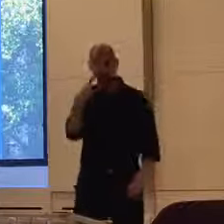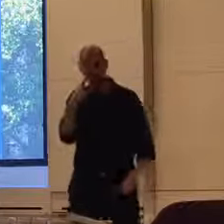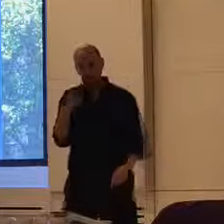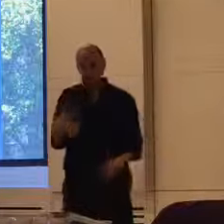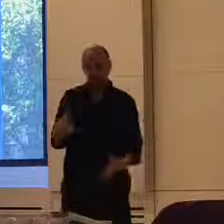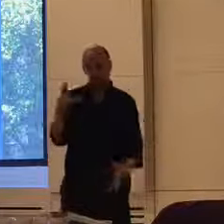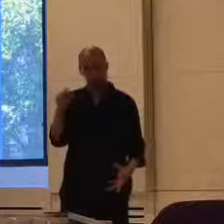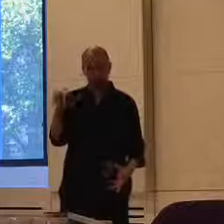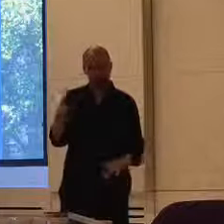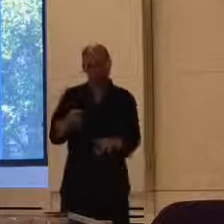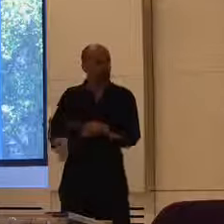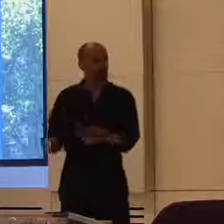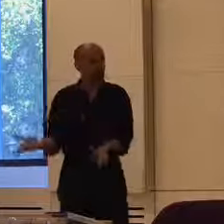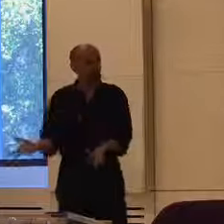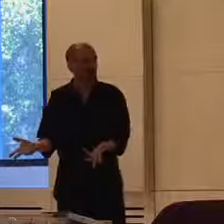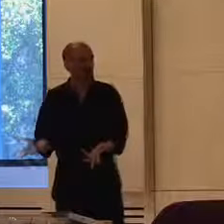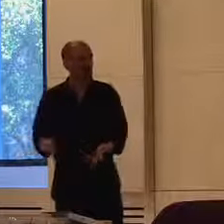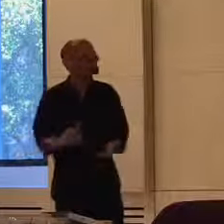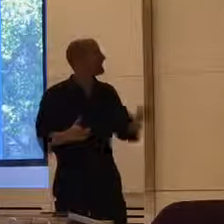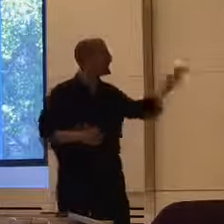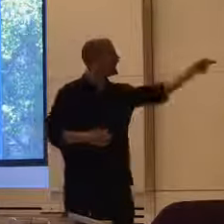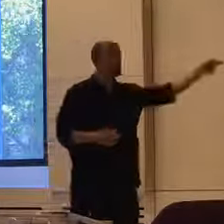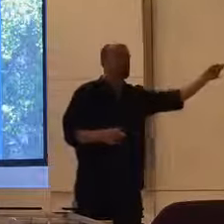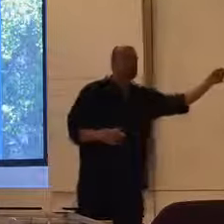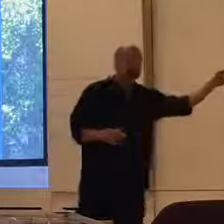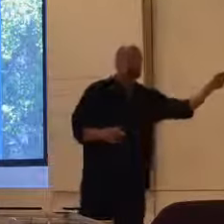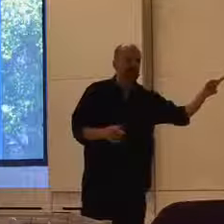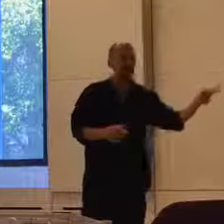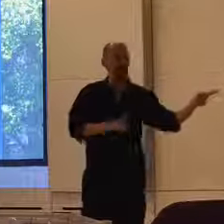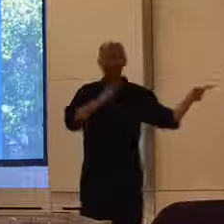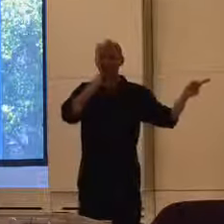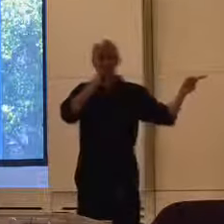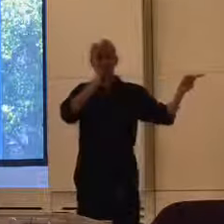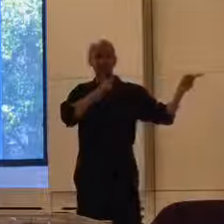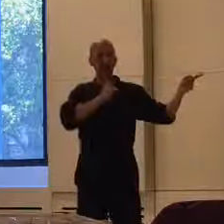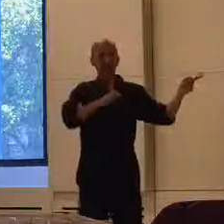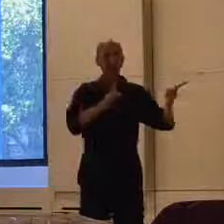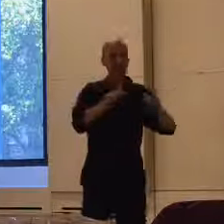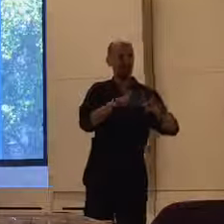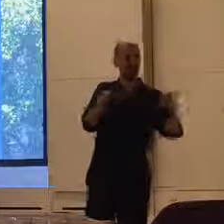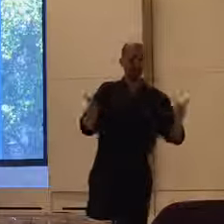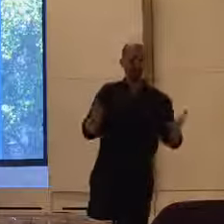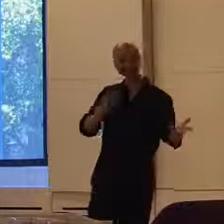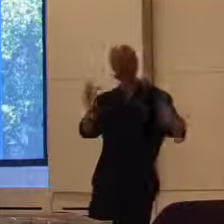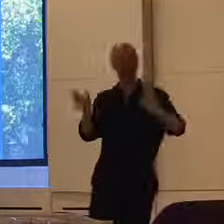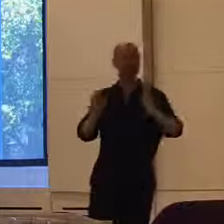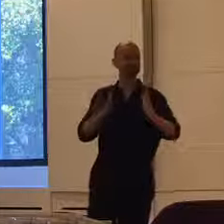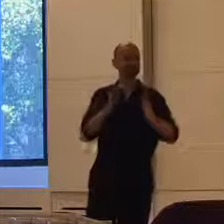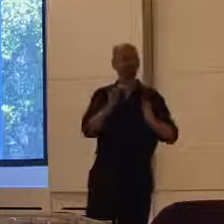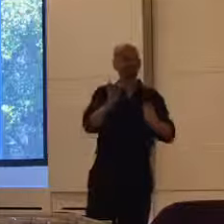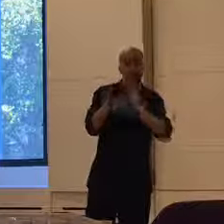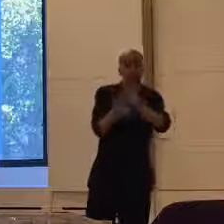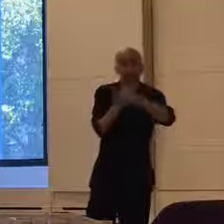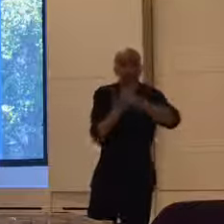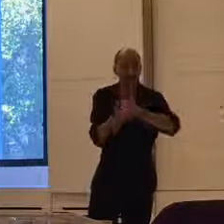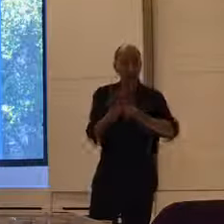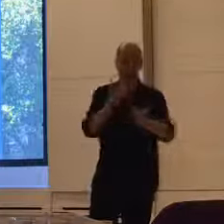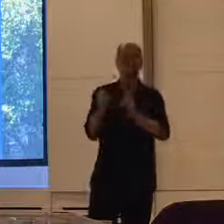but I'd have a go. I'd try. So, preferred language? Yeah, I'm not so sure.